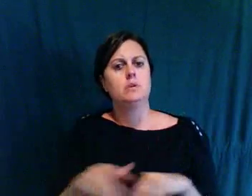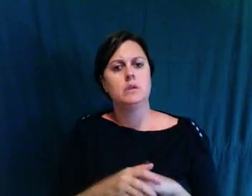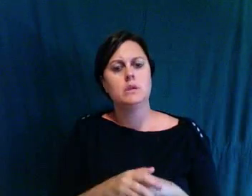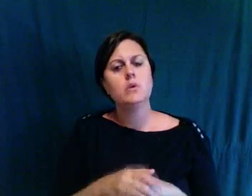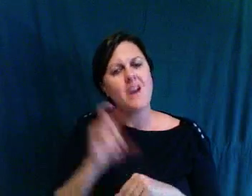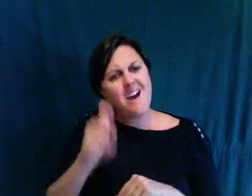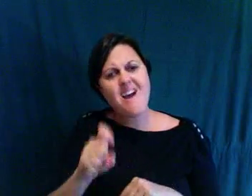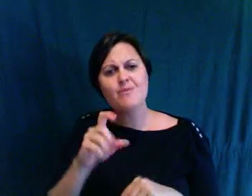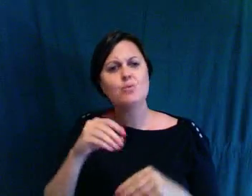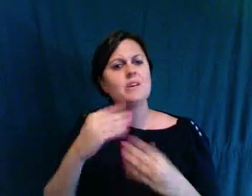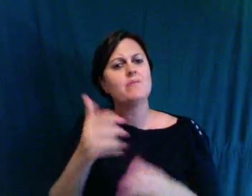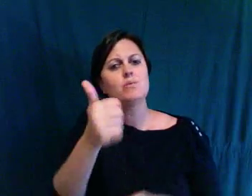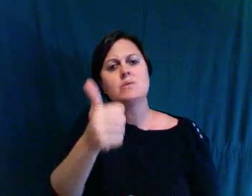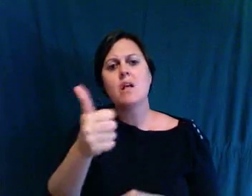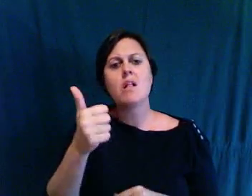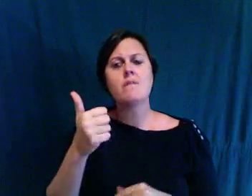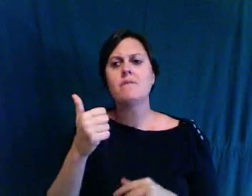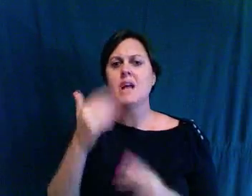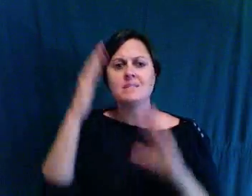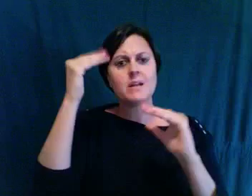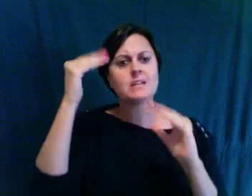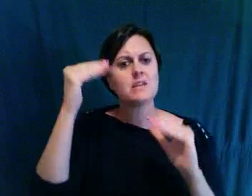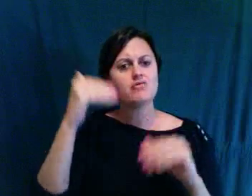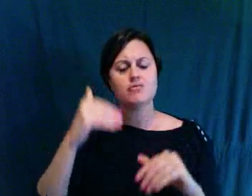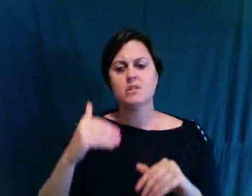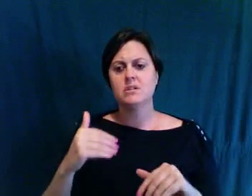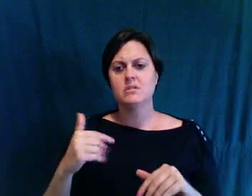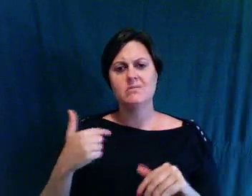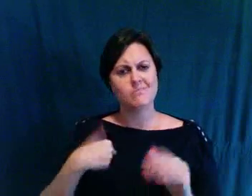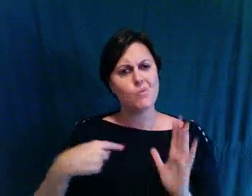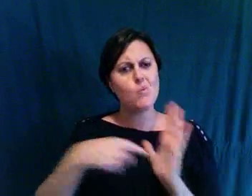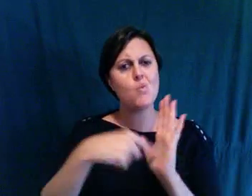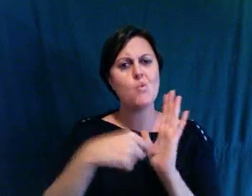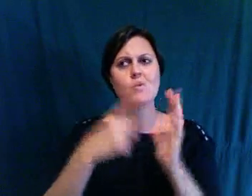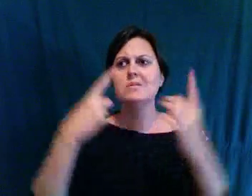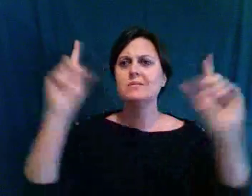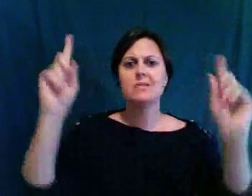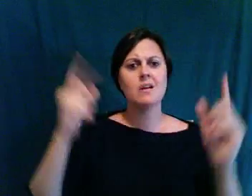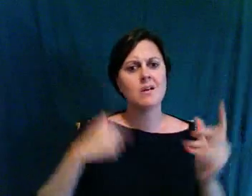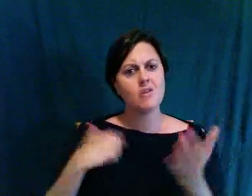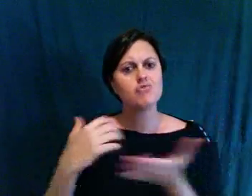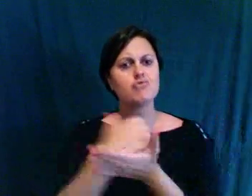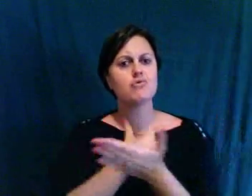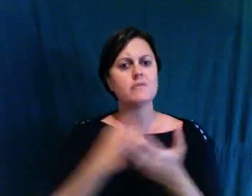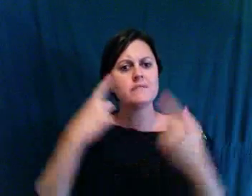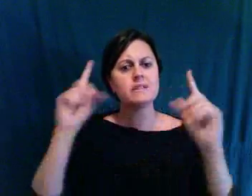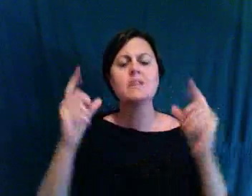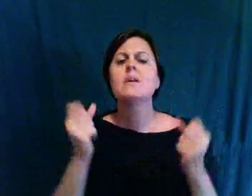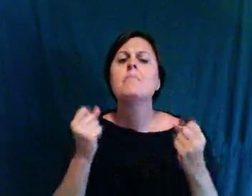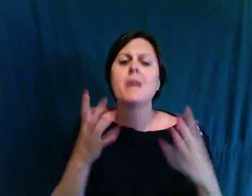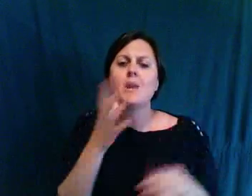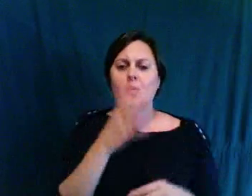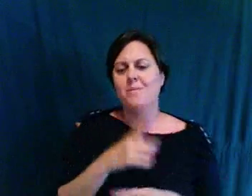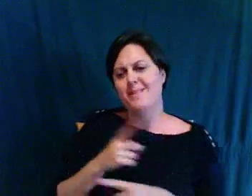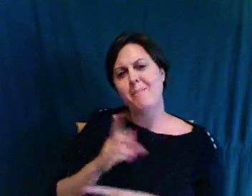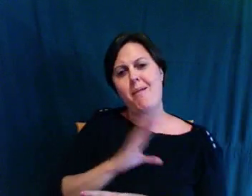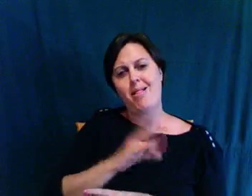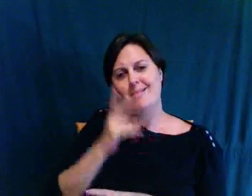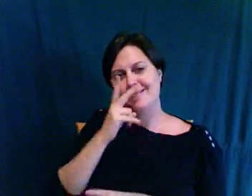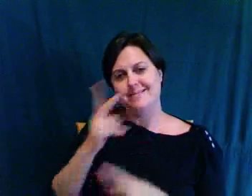that success belongs to you. And so many women, and I think you probably see this a lot, Bellini, with your work, so many women forget